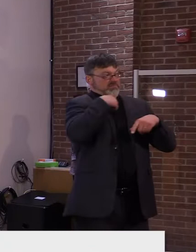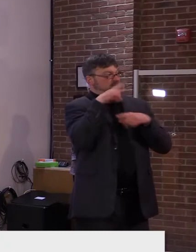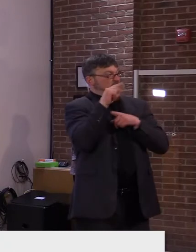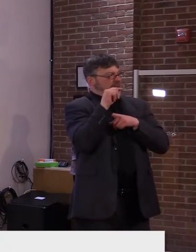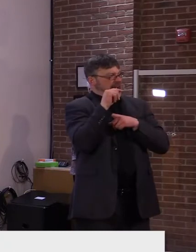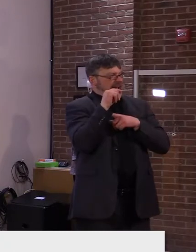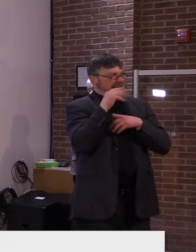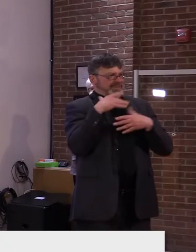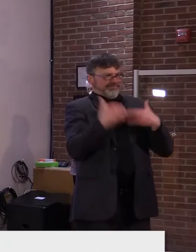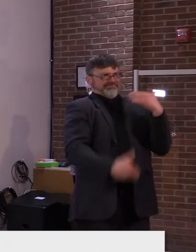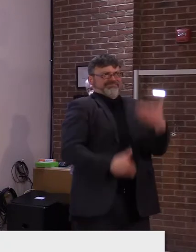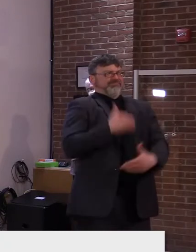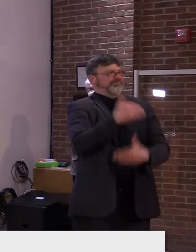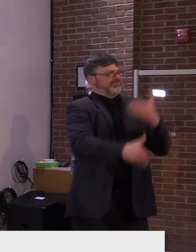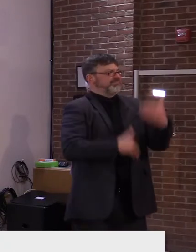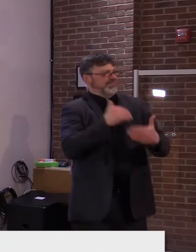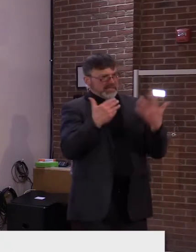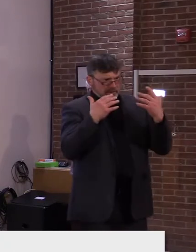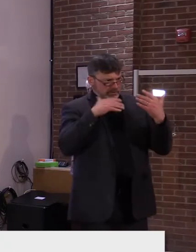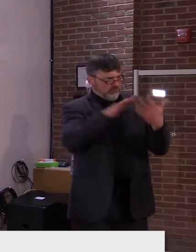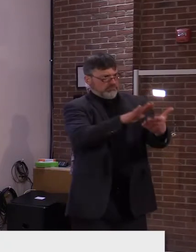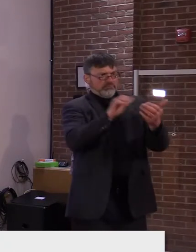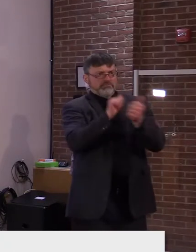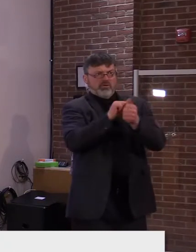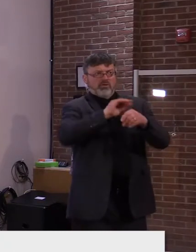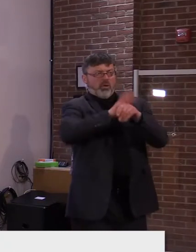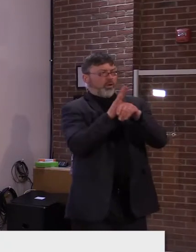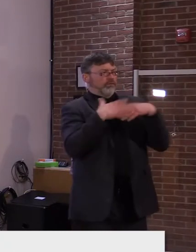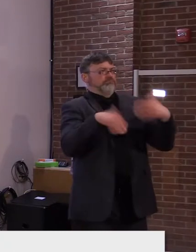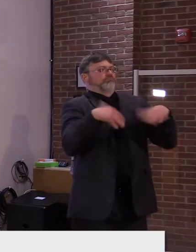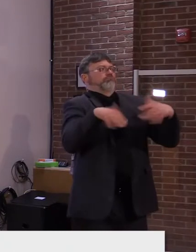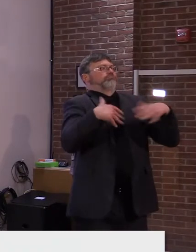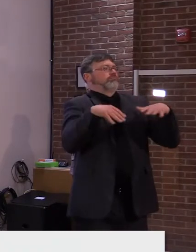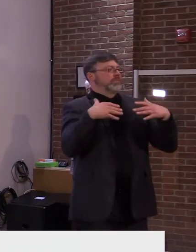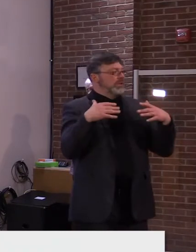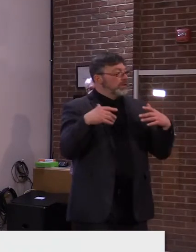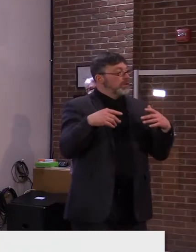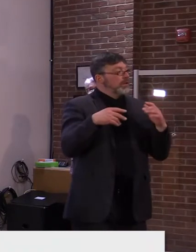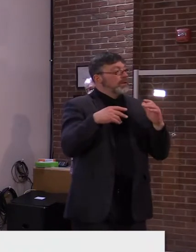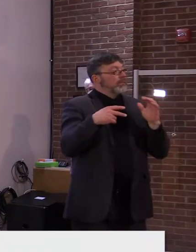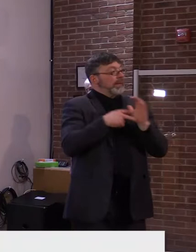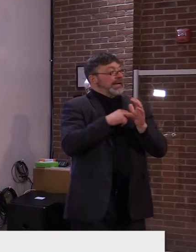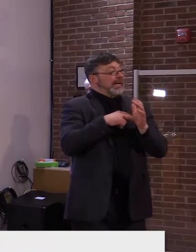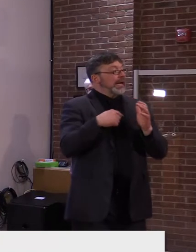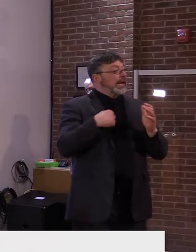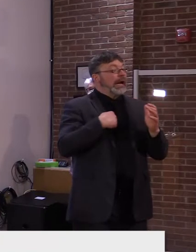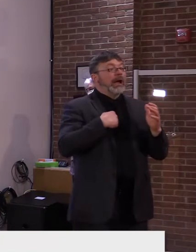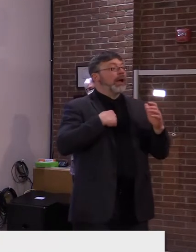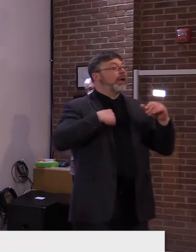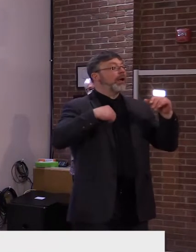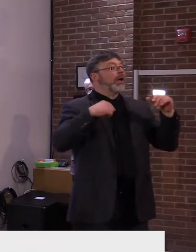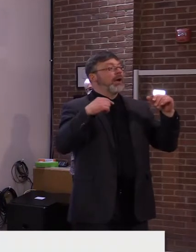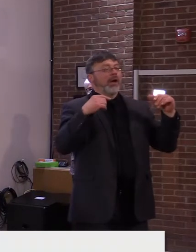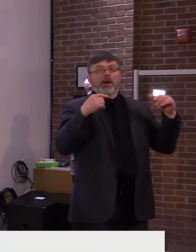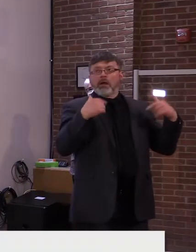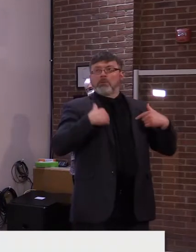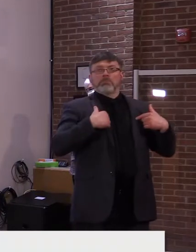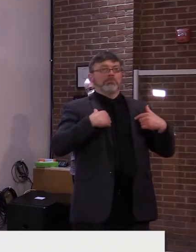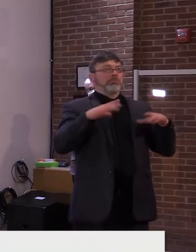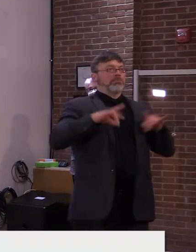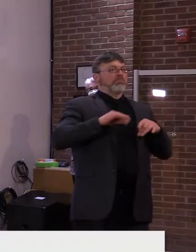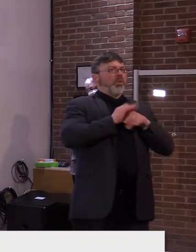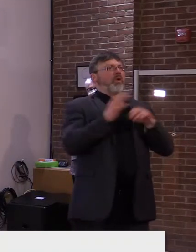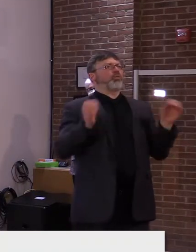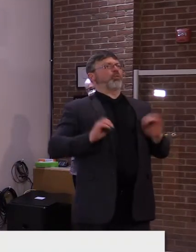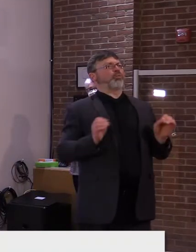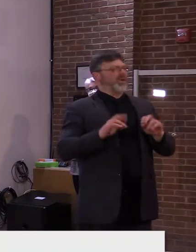unique. They all had some pandemic fatigue too, like the rest of the country, but probably less so. But I believe Vermonters can be